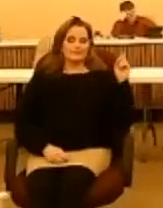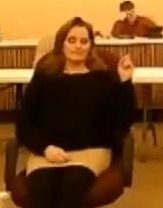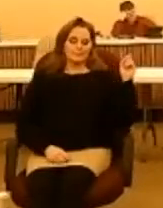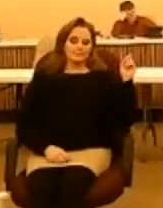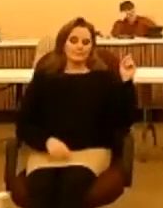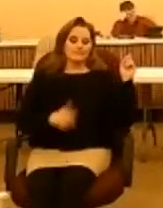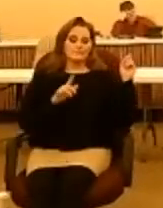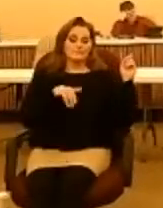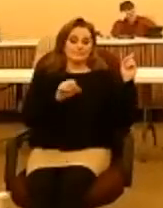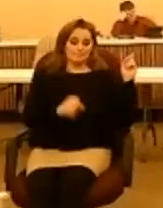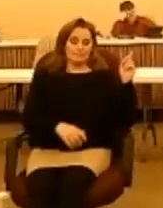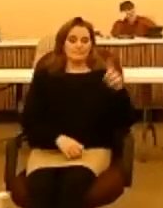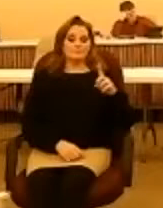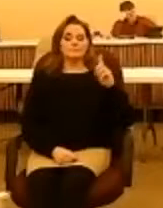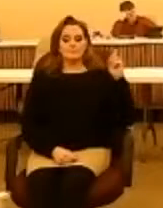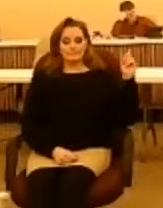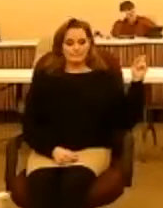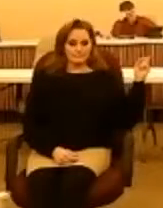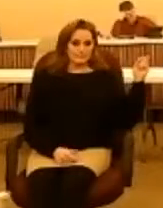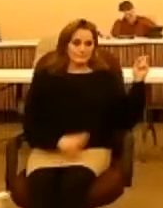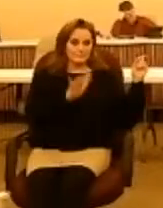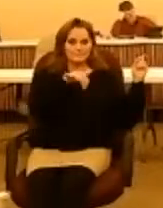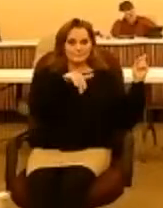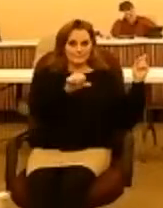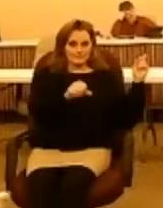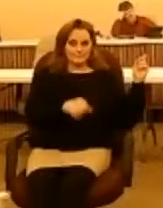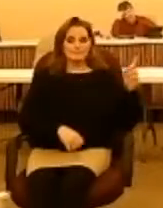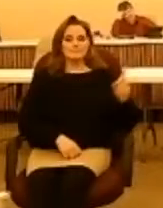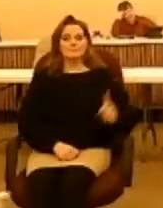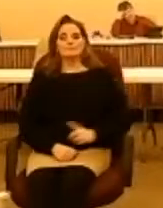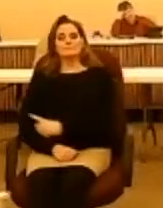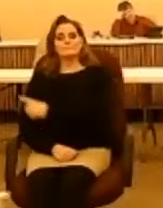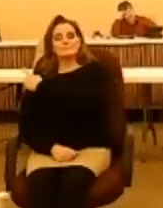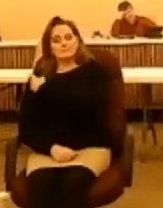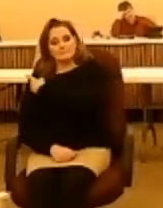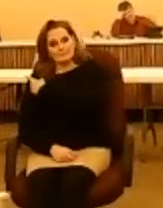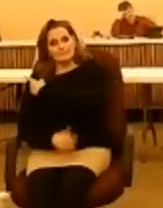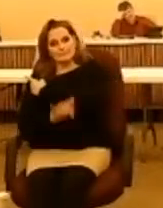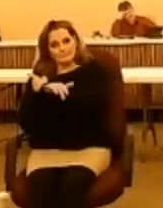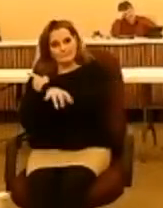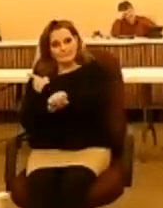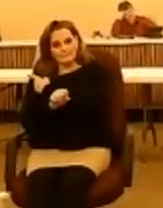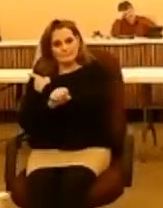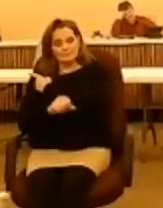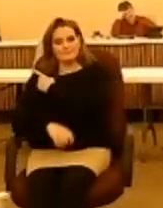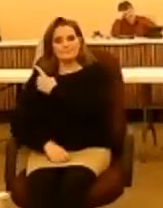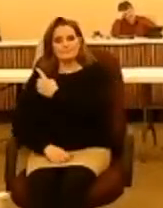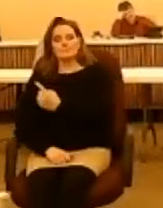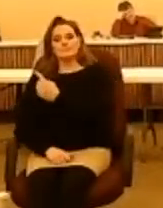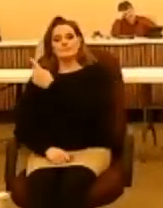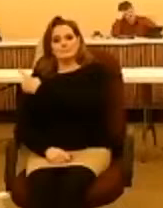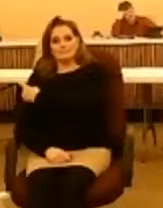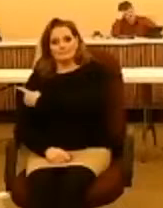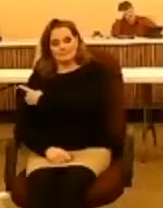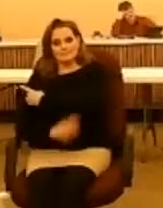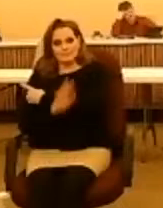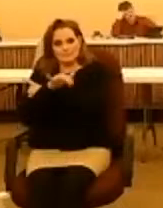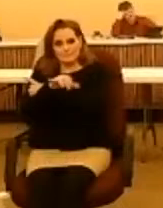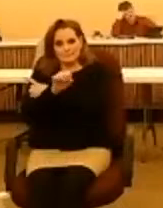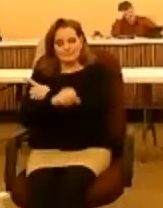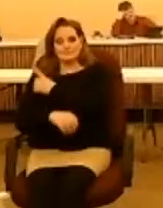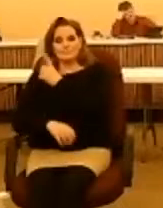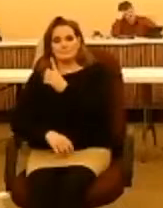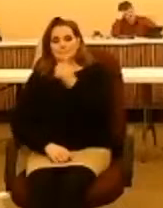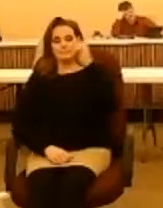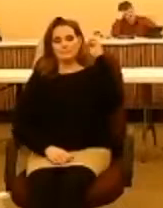Councilmember Barley, Aye. Councilmember Stafford, Aye. Councilmember Safranek. Aye. Councilmember Bolsner,